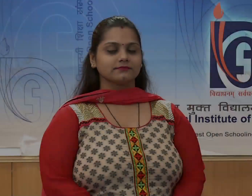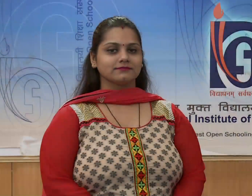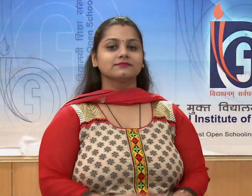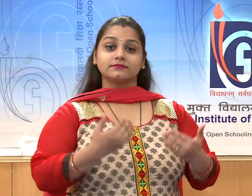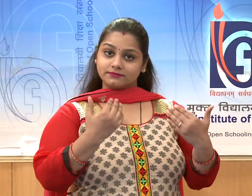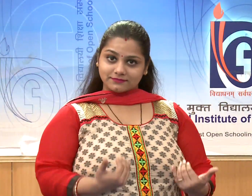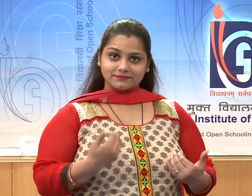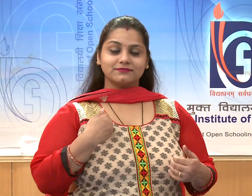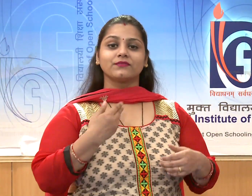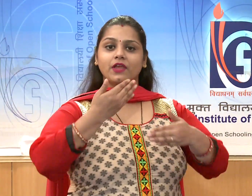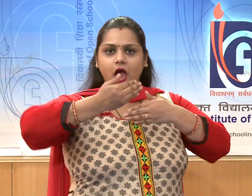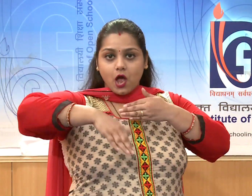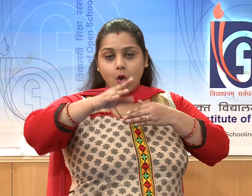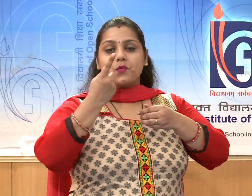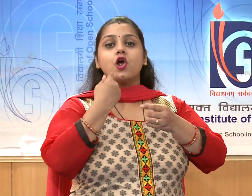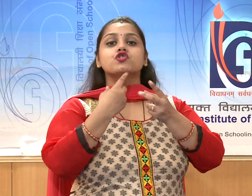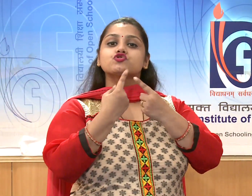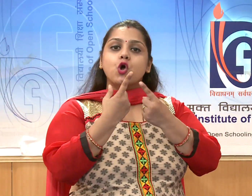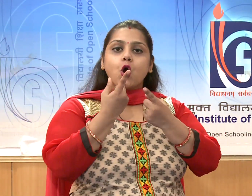Now we are going to talk about